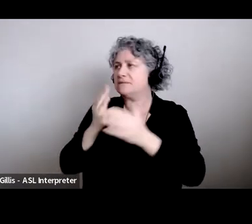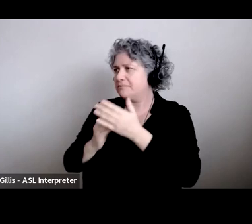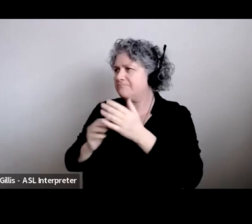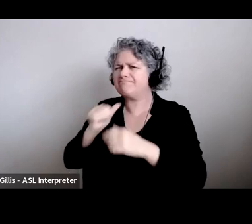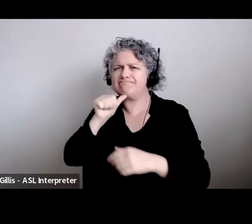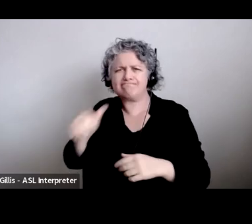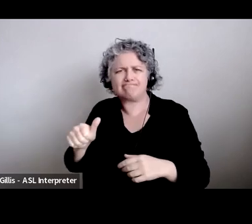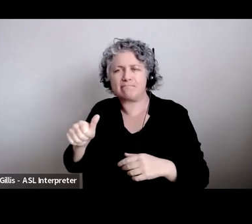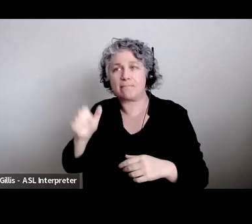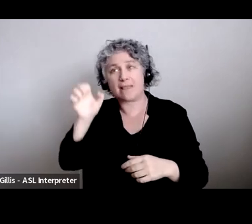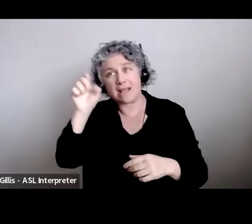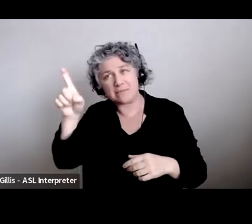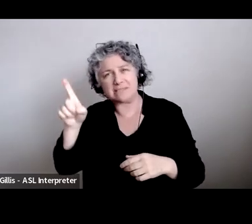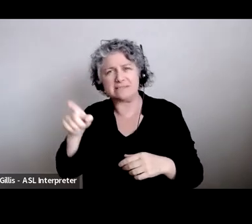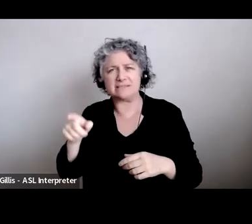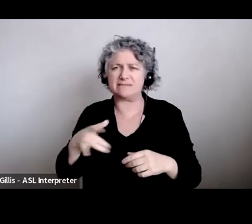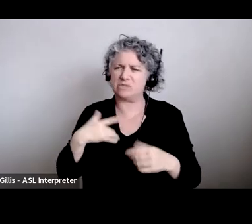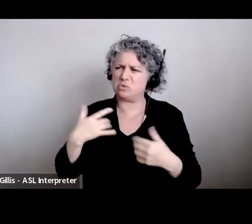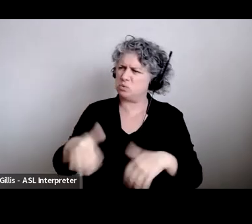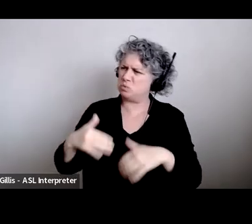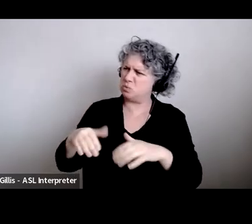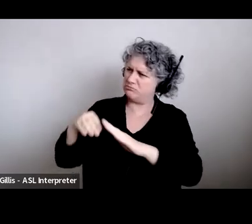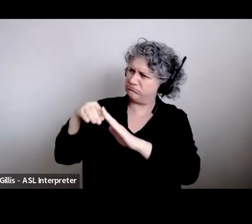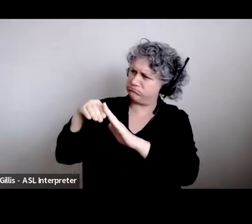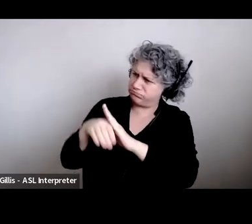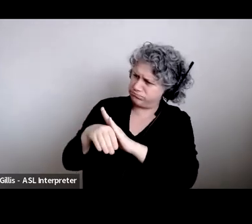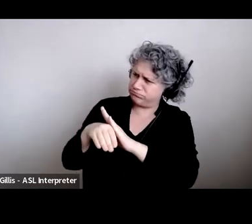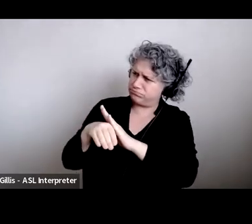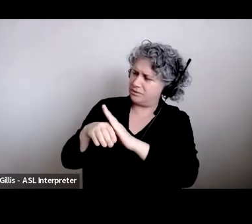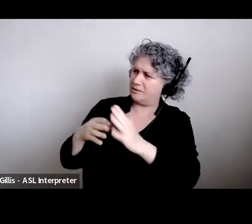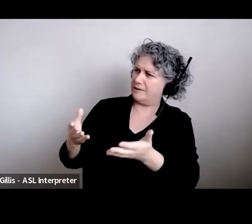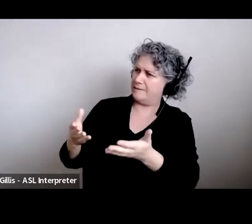downtown felt particularly significant. And I'm just wondering,